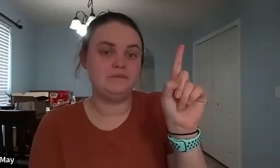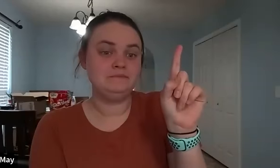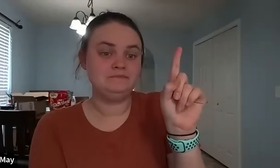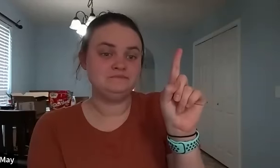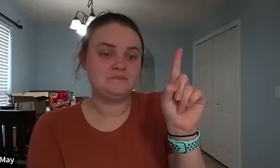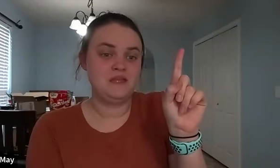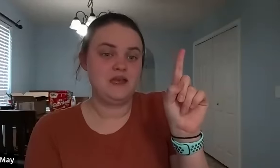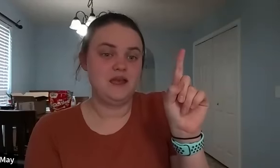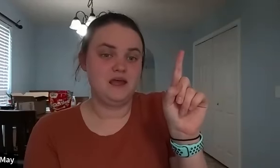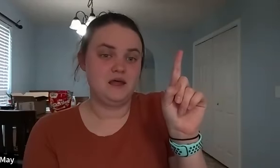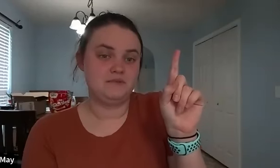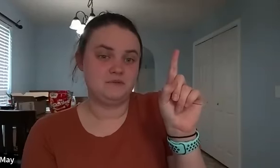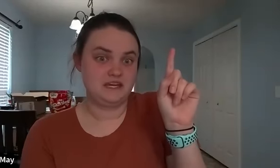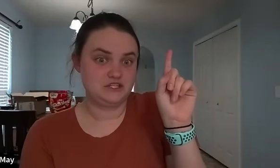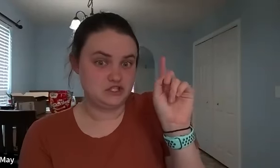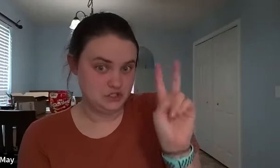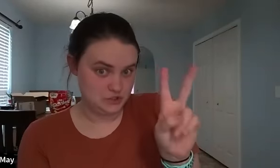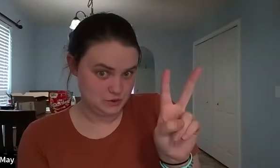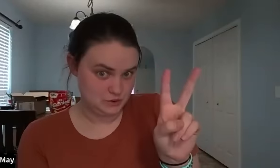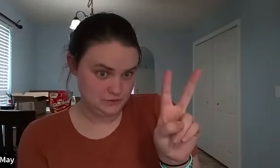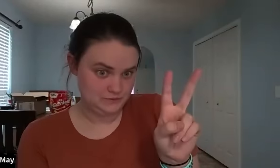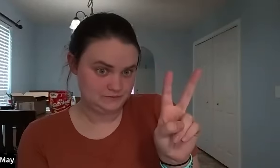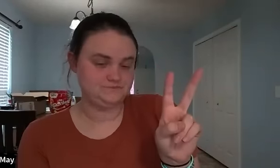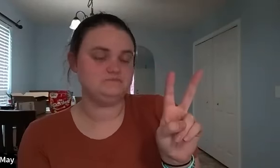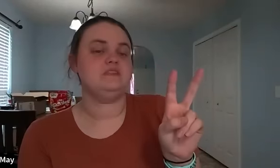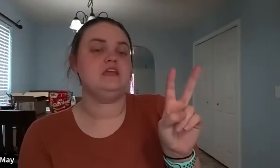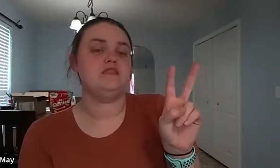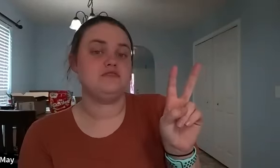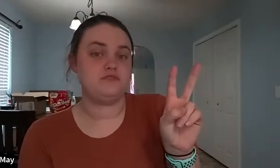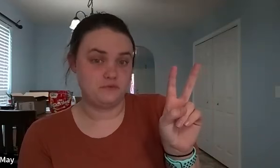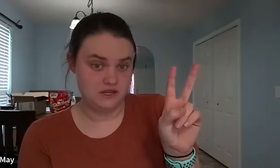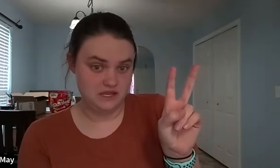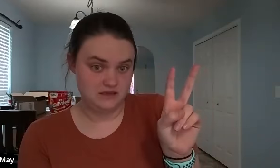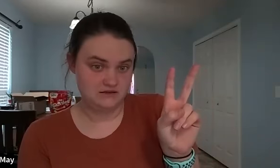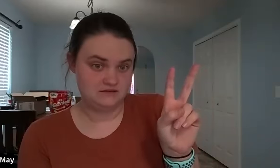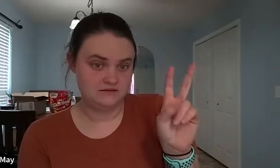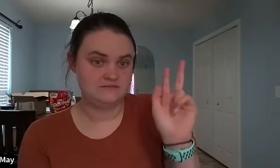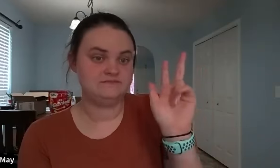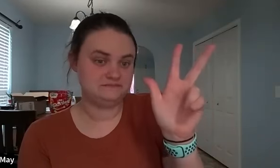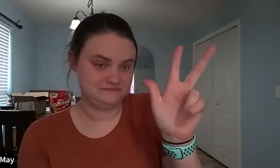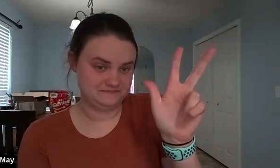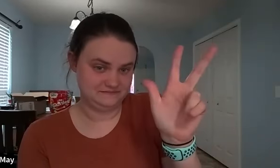1. Then we had 2, 3,